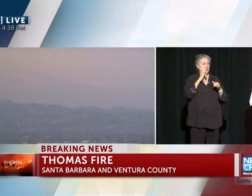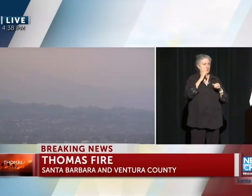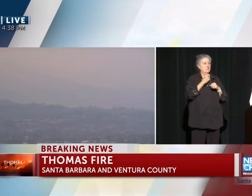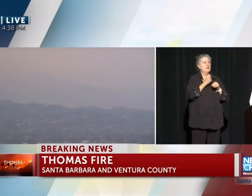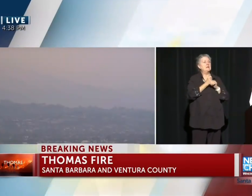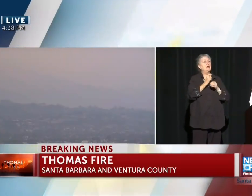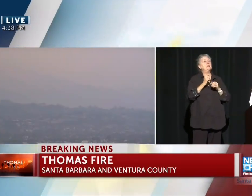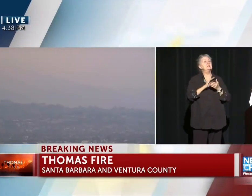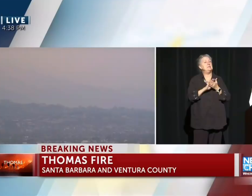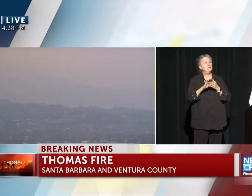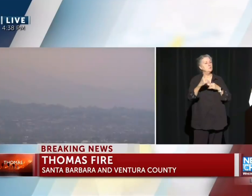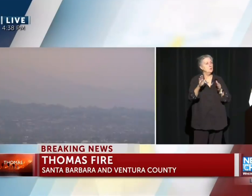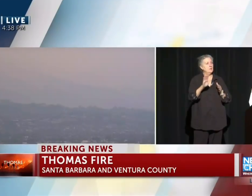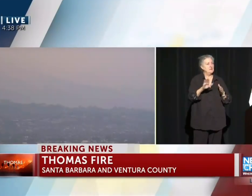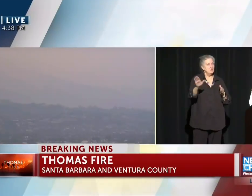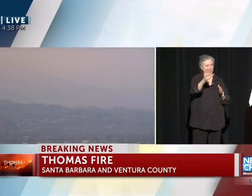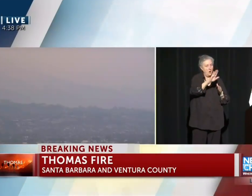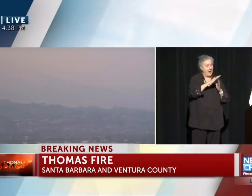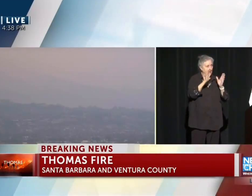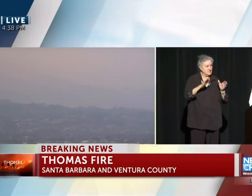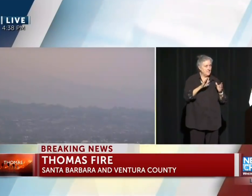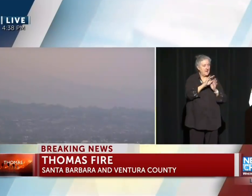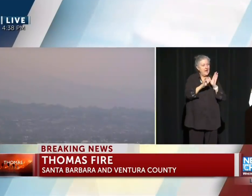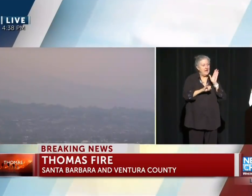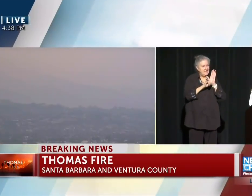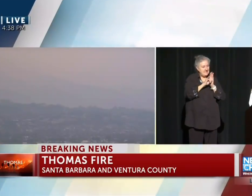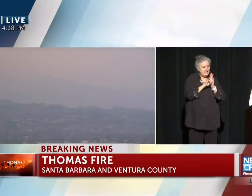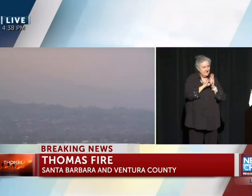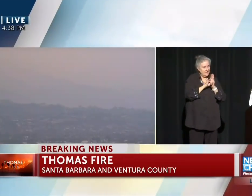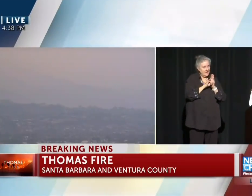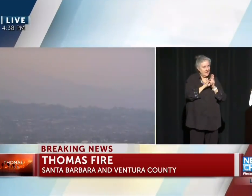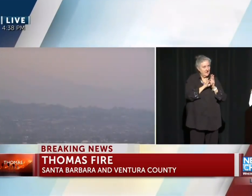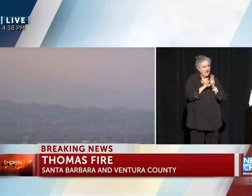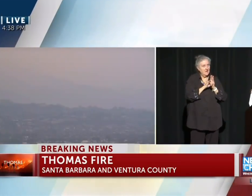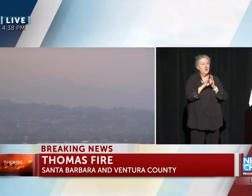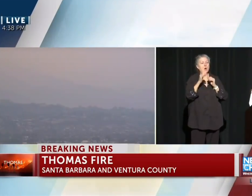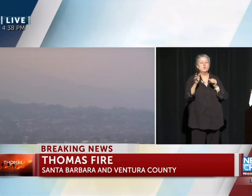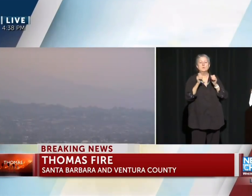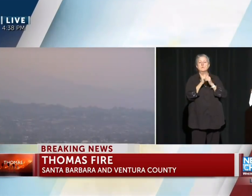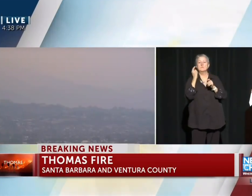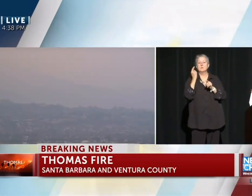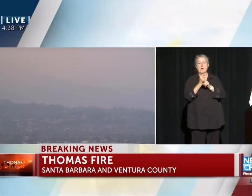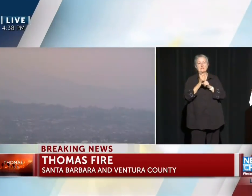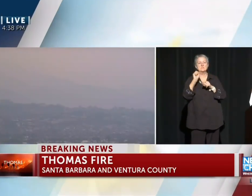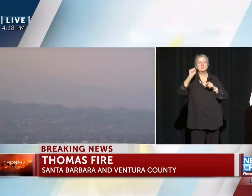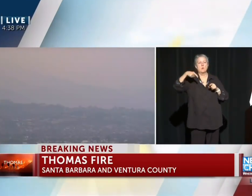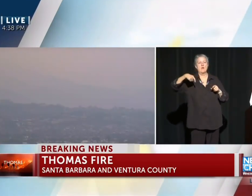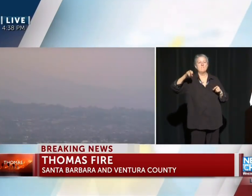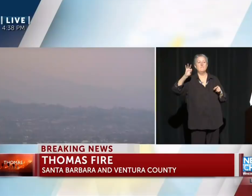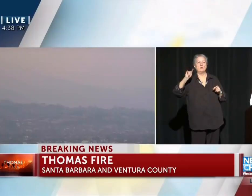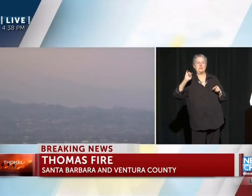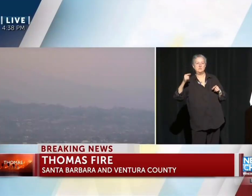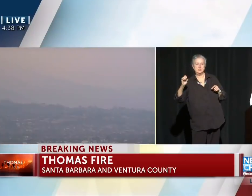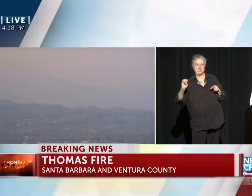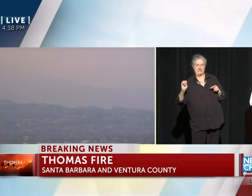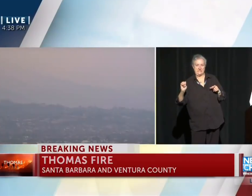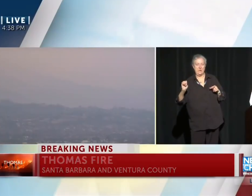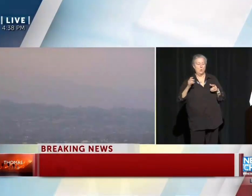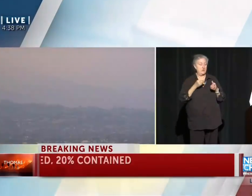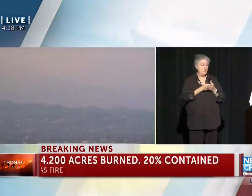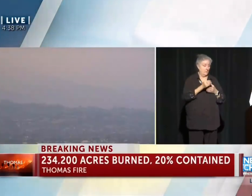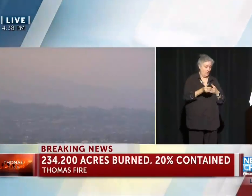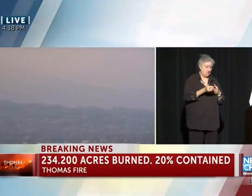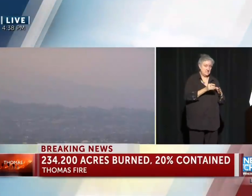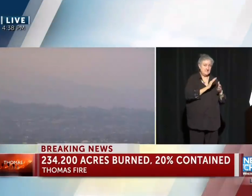clean room in your house by identifying a room with the right square footage. When you purchase a HEPA filter, look